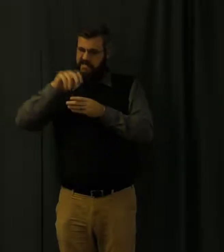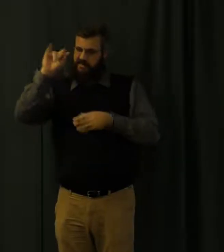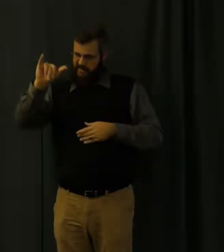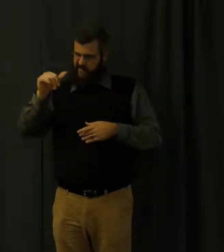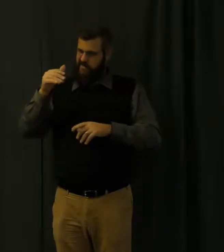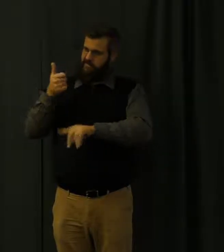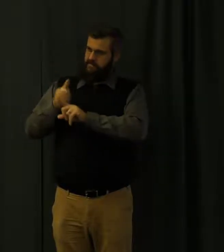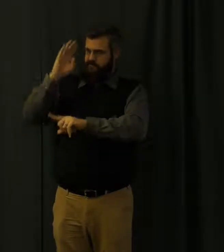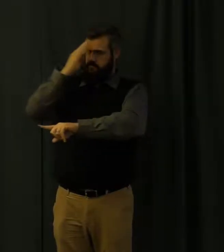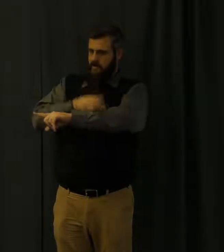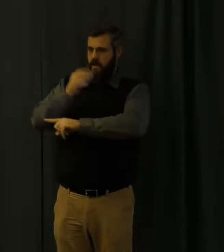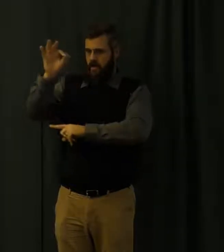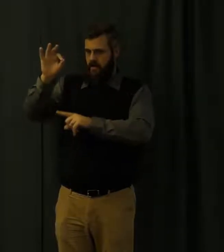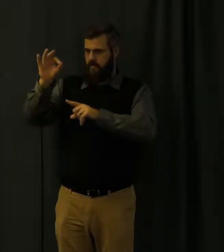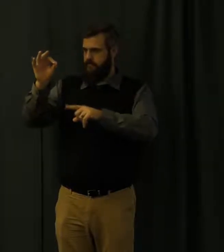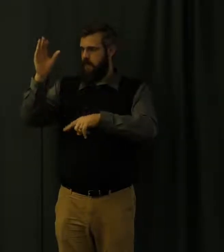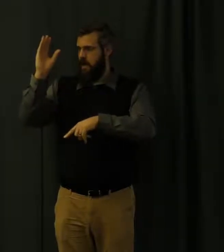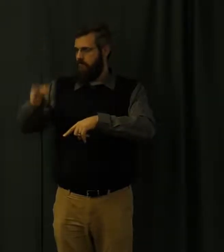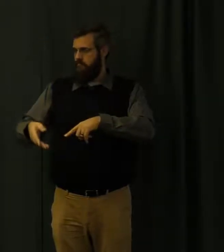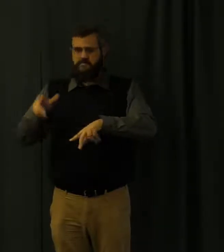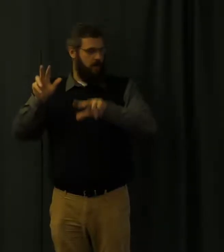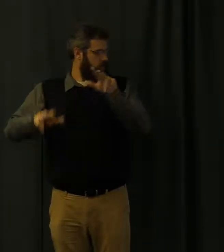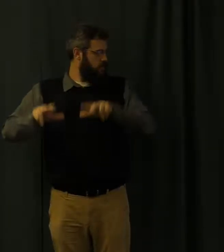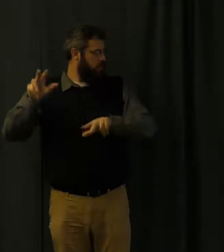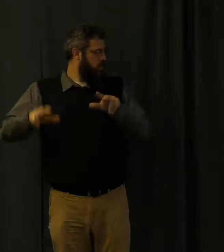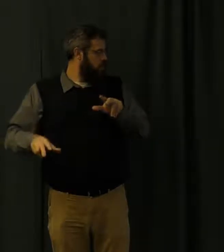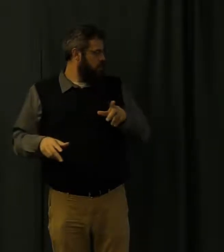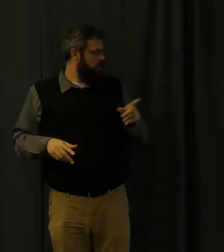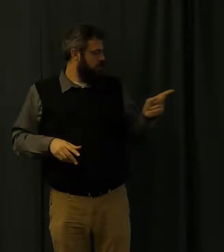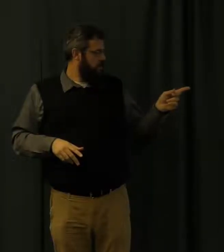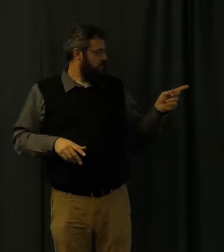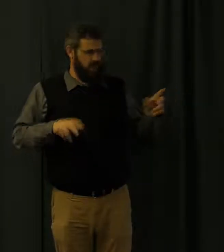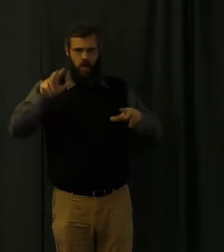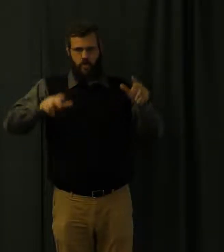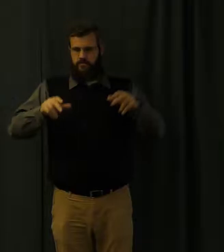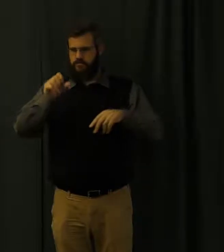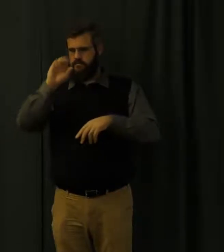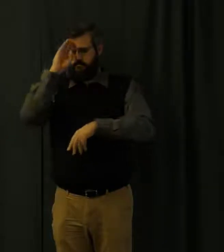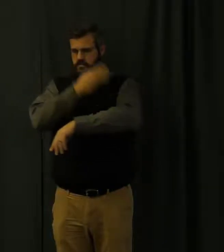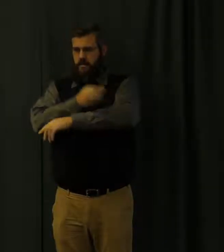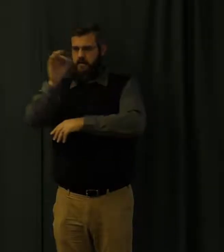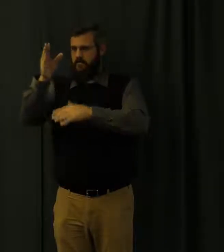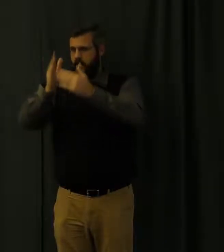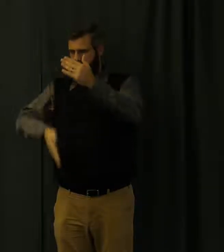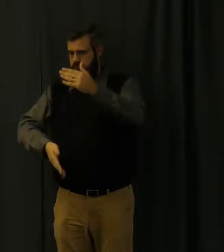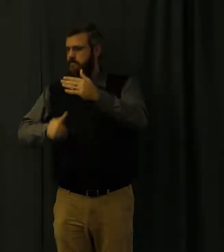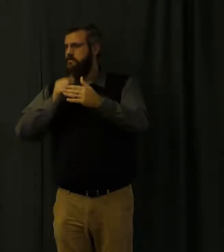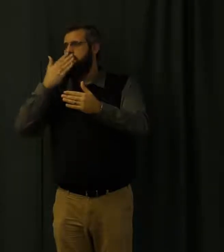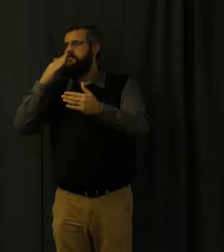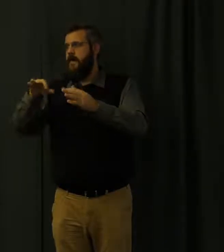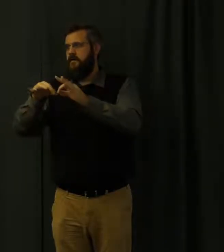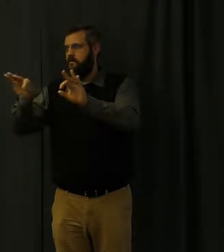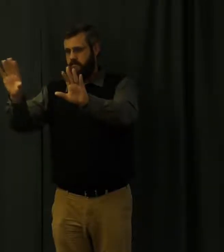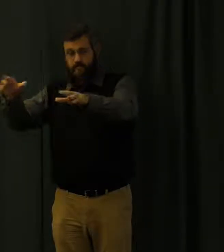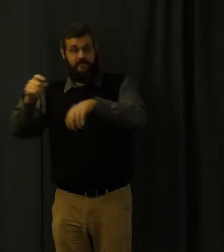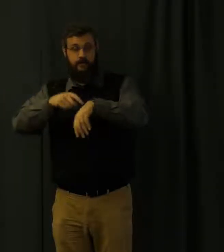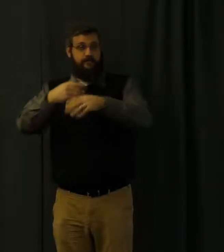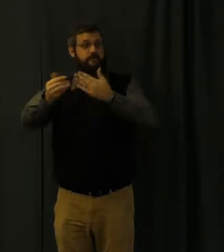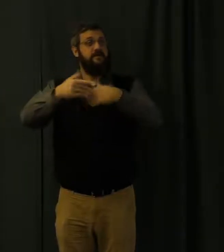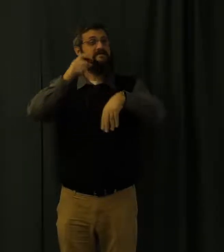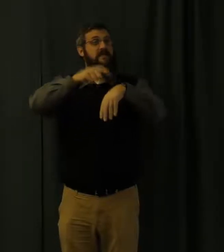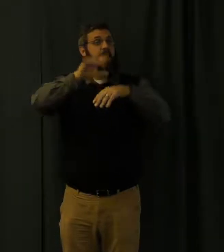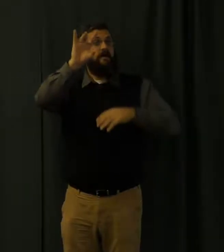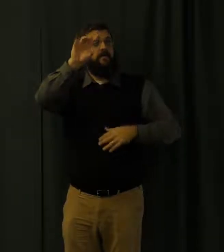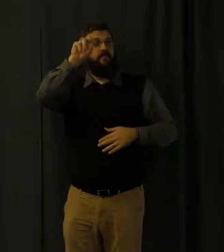was the son of, okay, it cuts off right, it's kind of awkward. Just cuts off after son of. Okay, it's not going to say anything bad. So that's at 8:30.